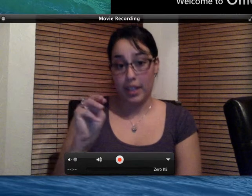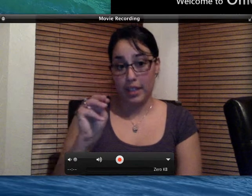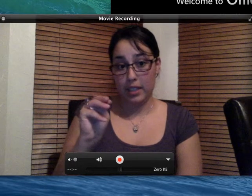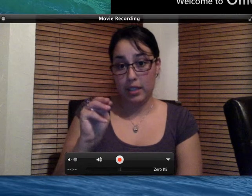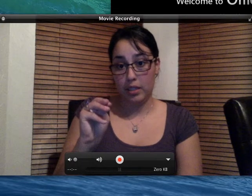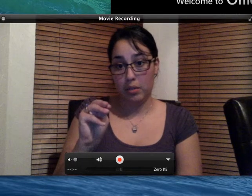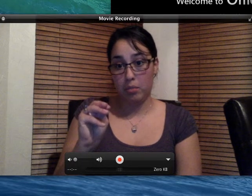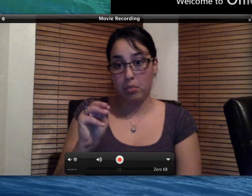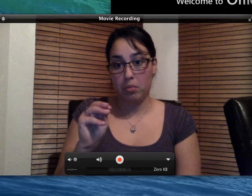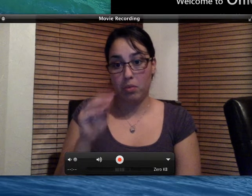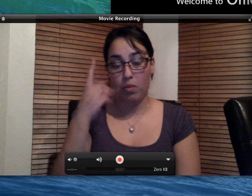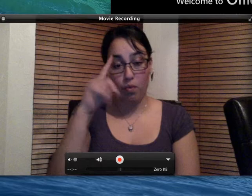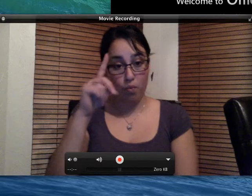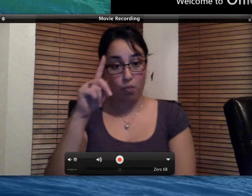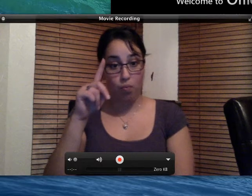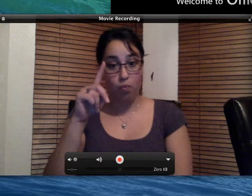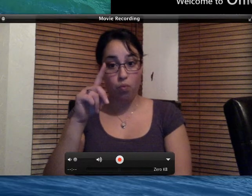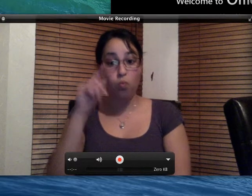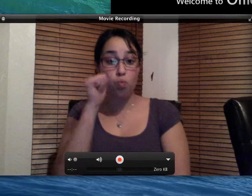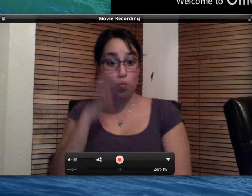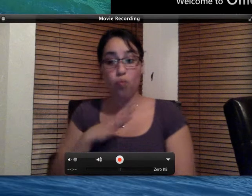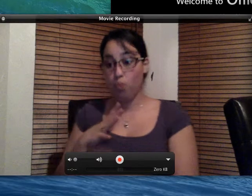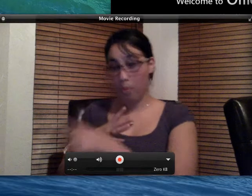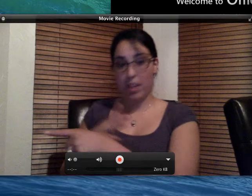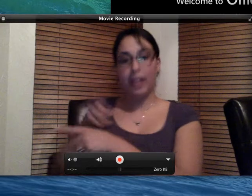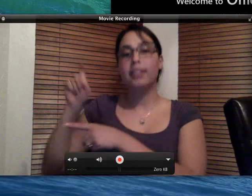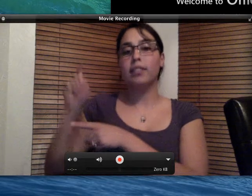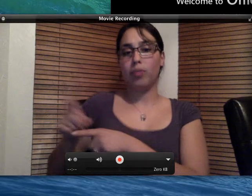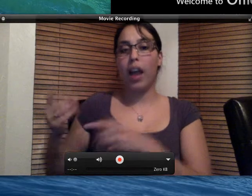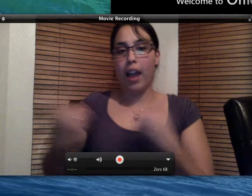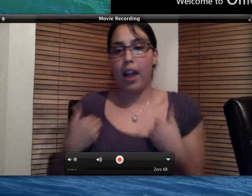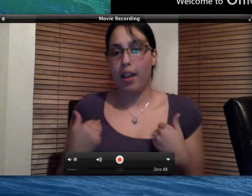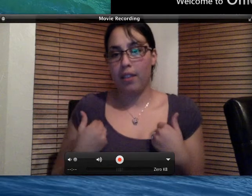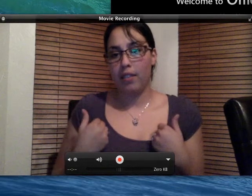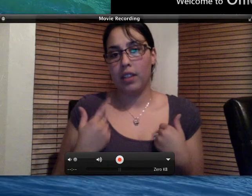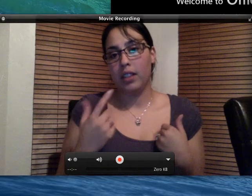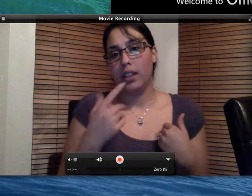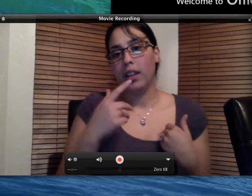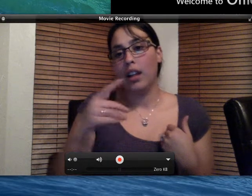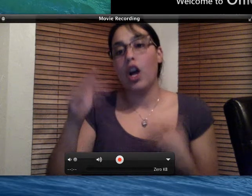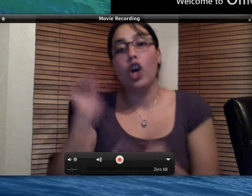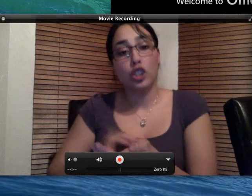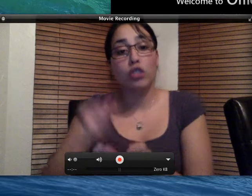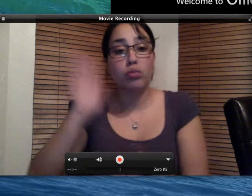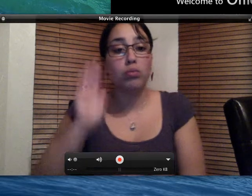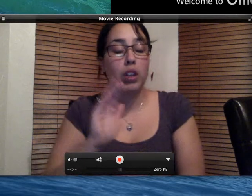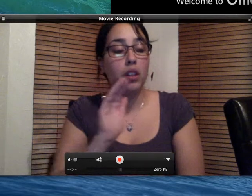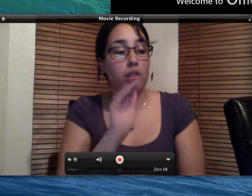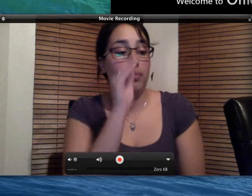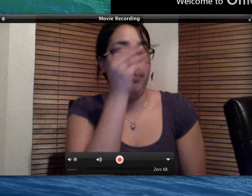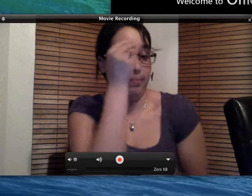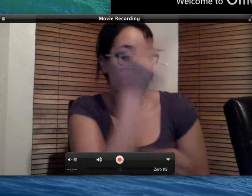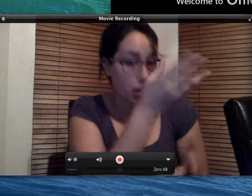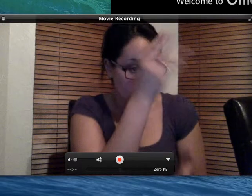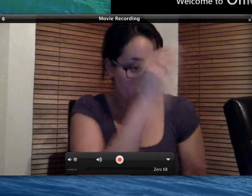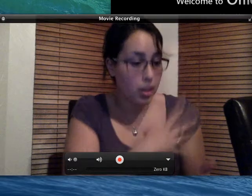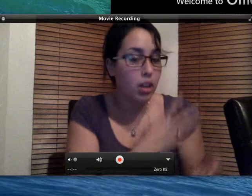necessary. You would have the doctors back then were routinely telling men the importance of pleasuring their wives.